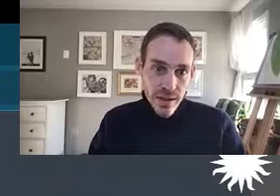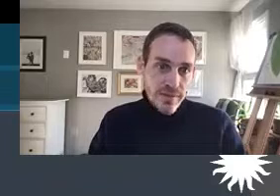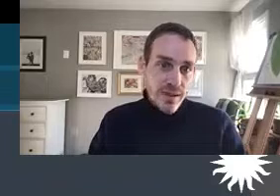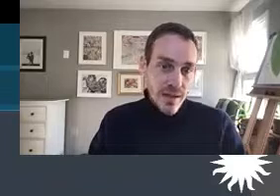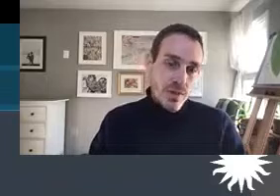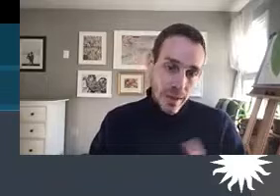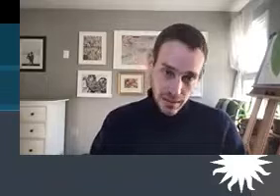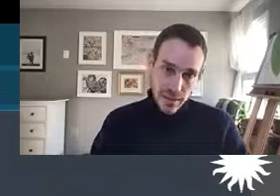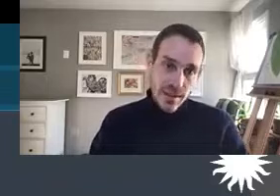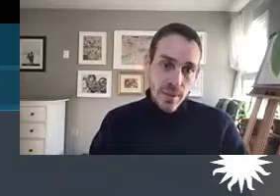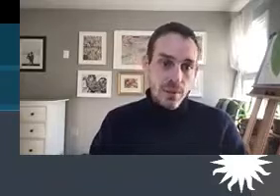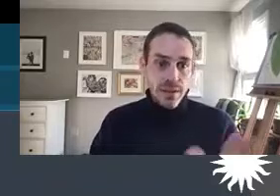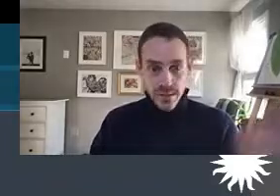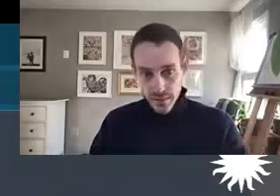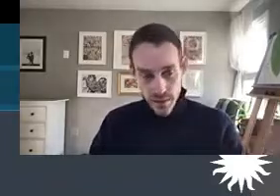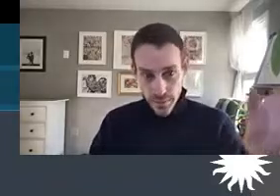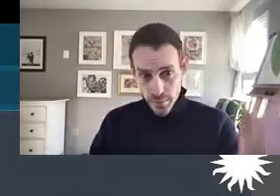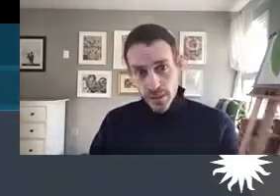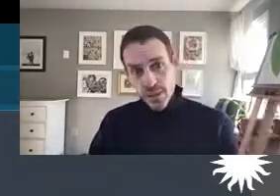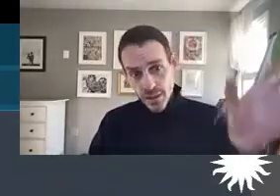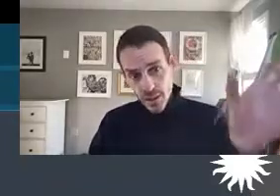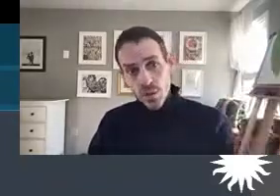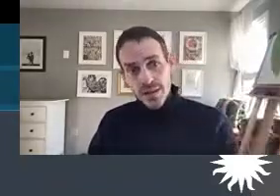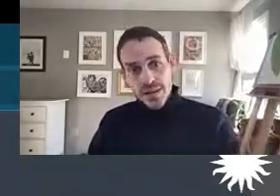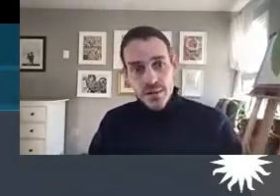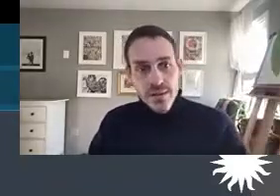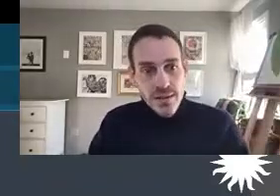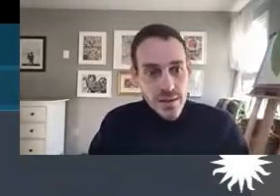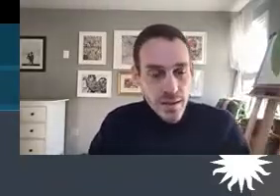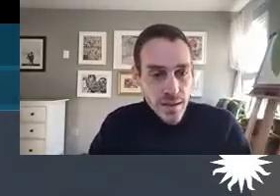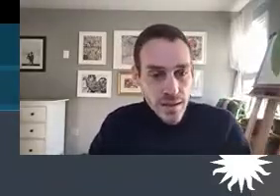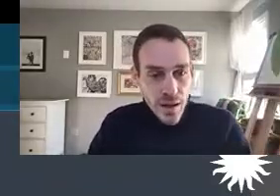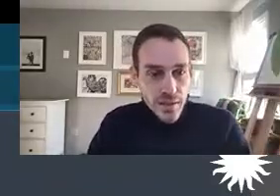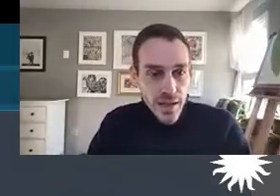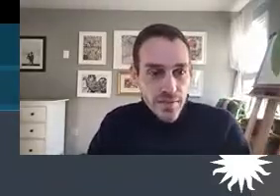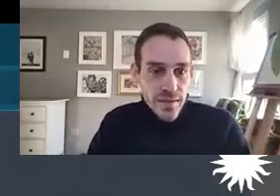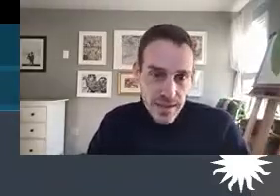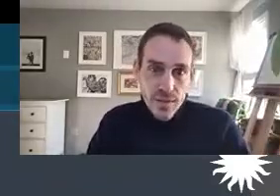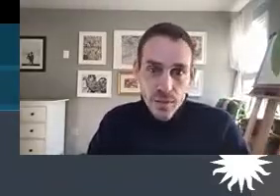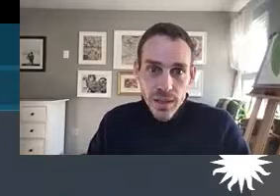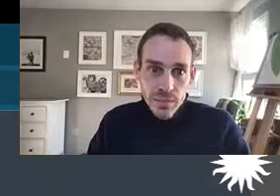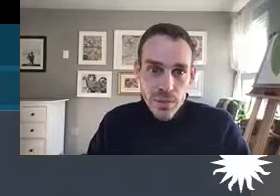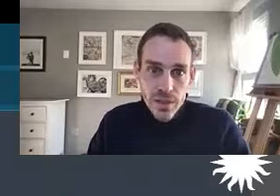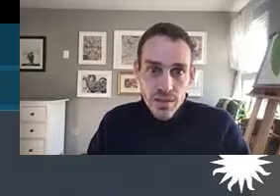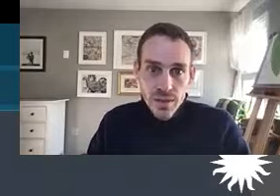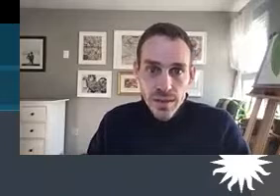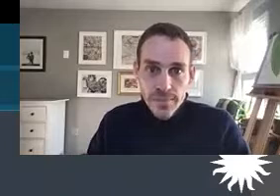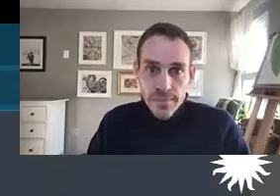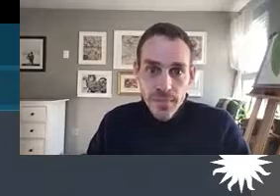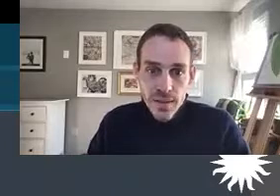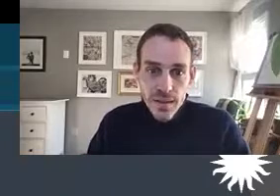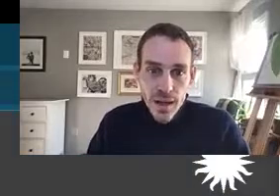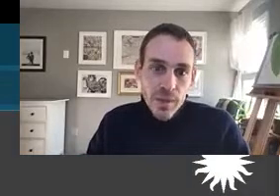on the left. So by clicking that paperclip, it accordions out this on the left, and that's how they'll be able to watch the